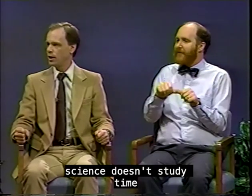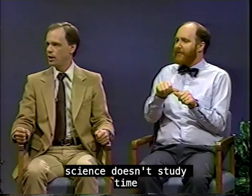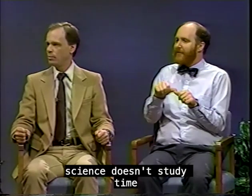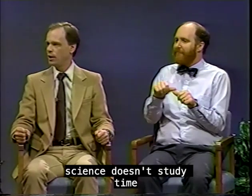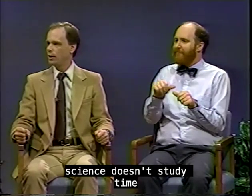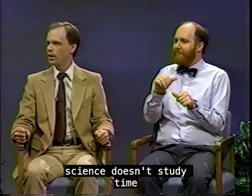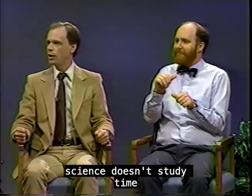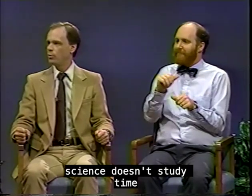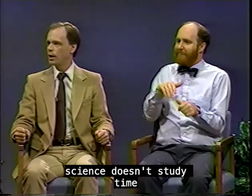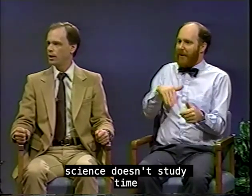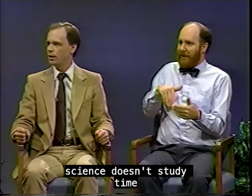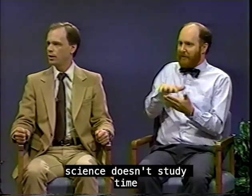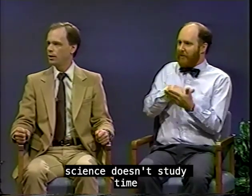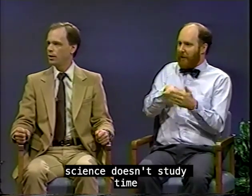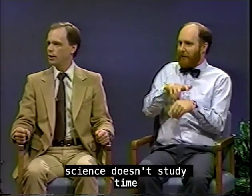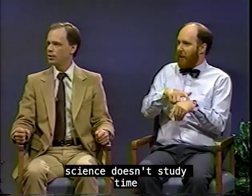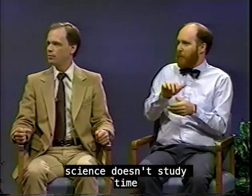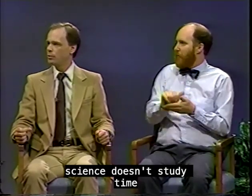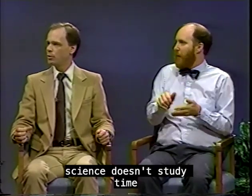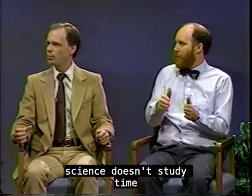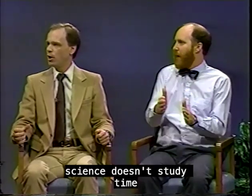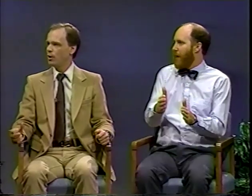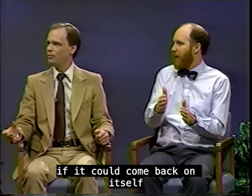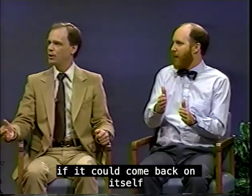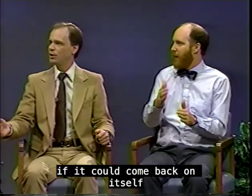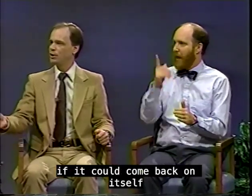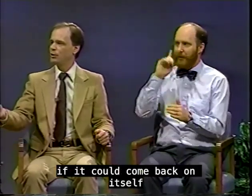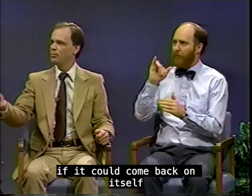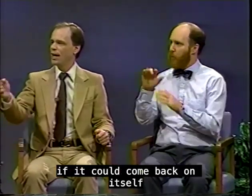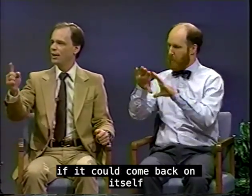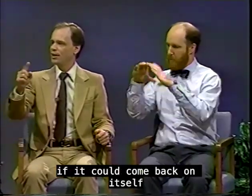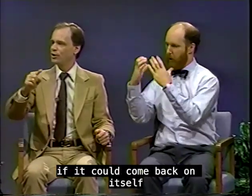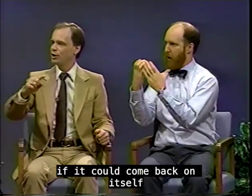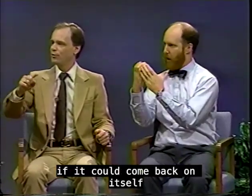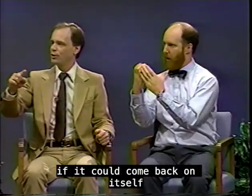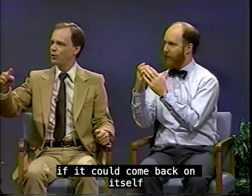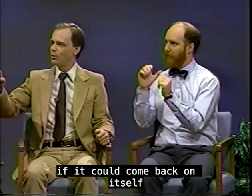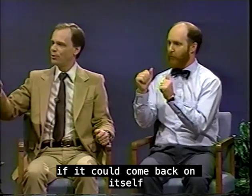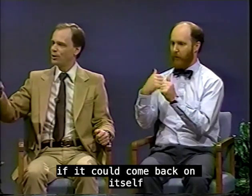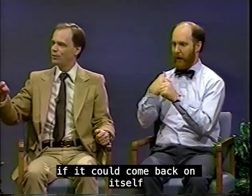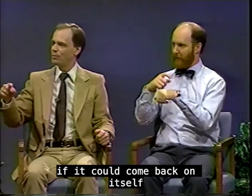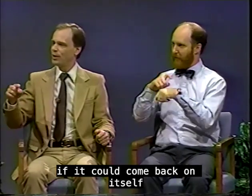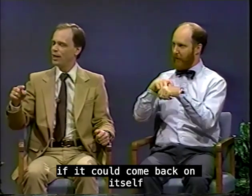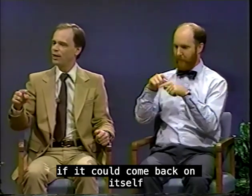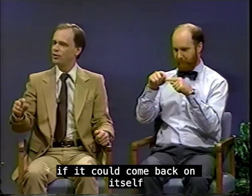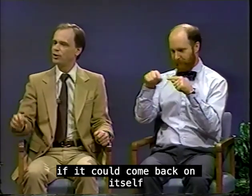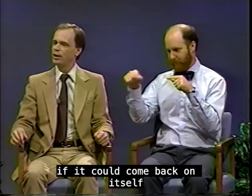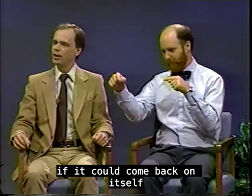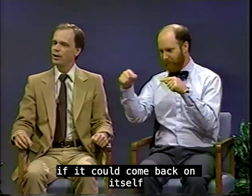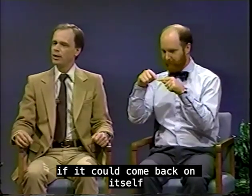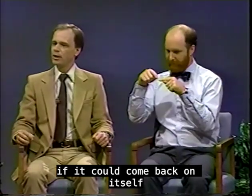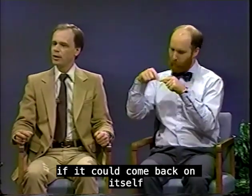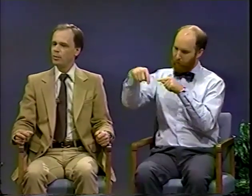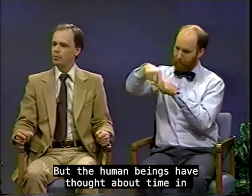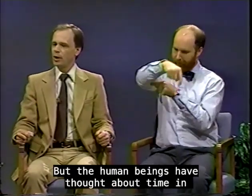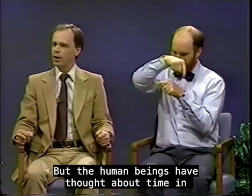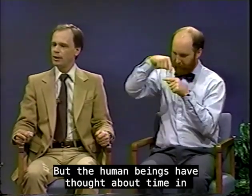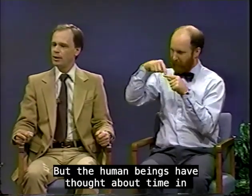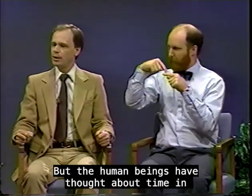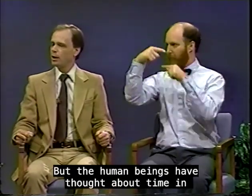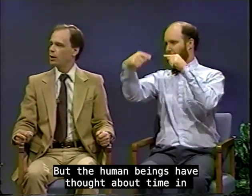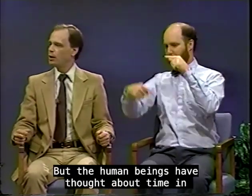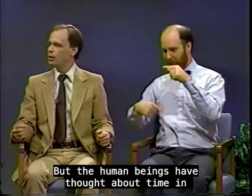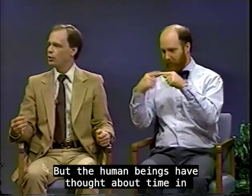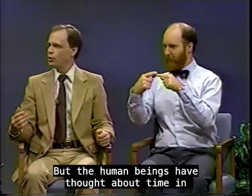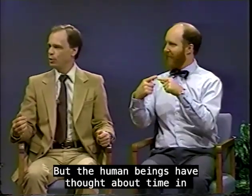study time that way, as if it were a ball, if it could come back on itself or go in different paths.